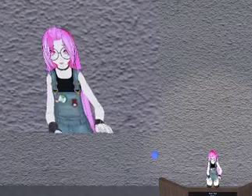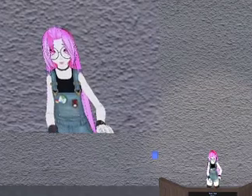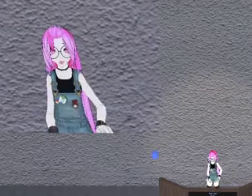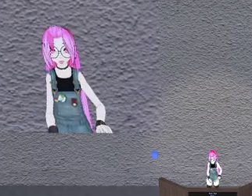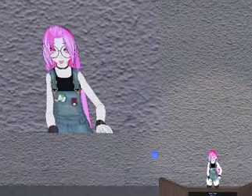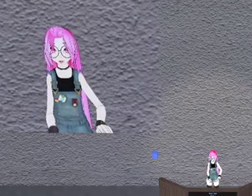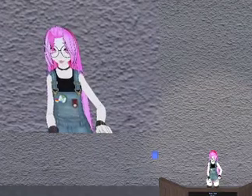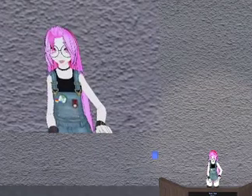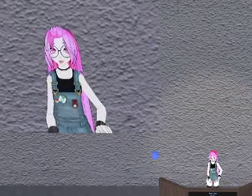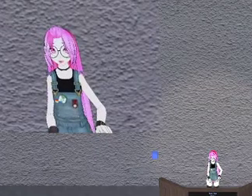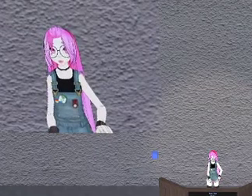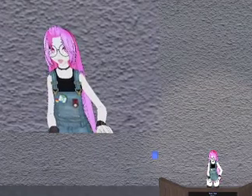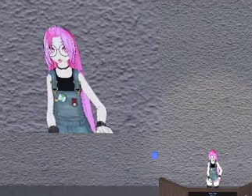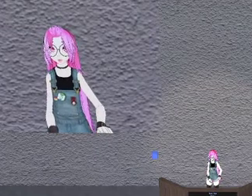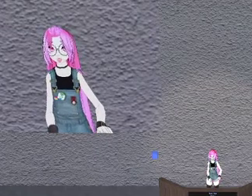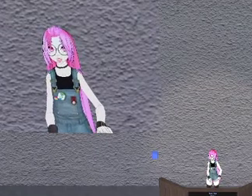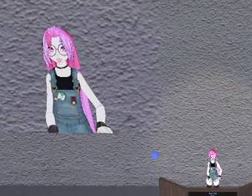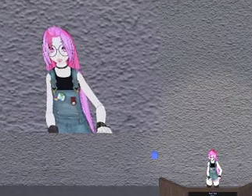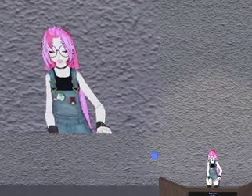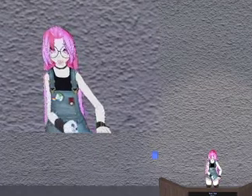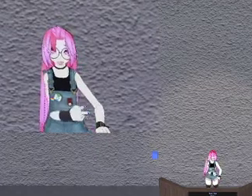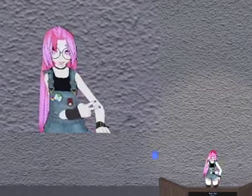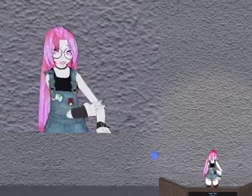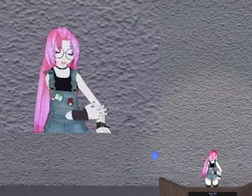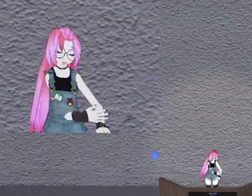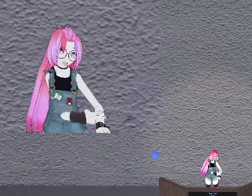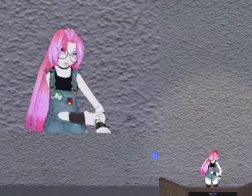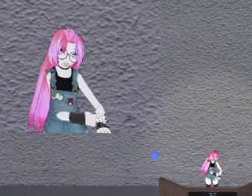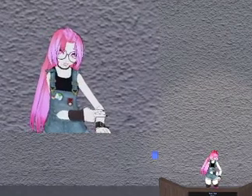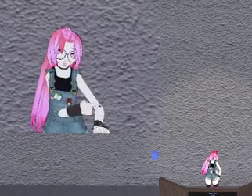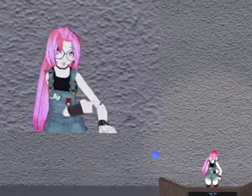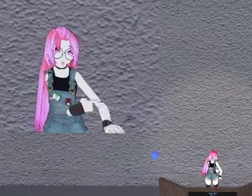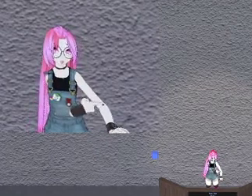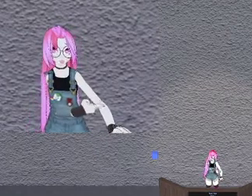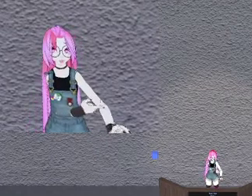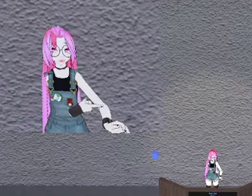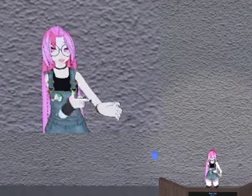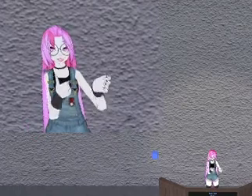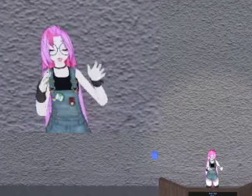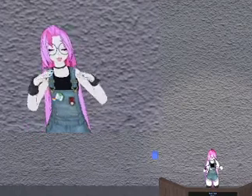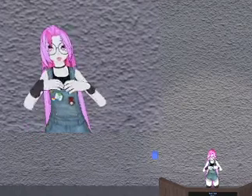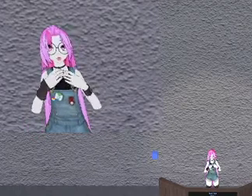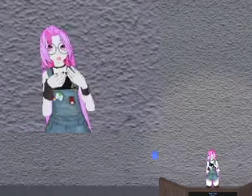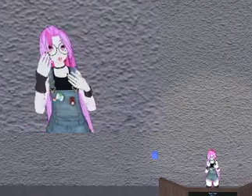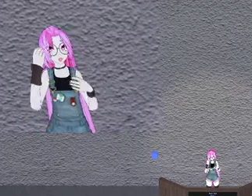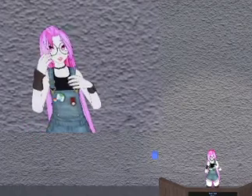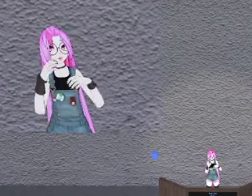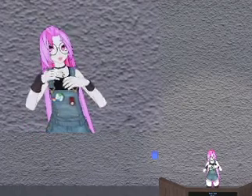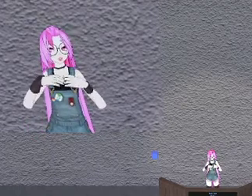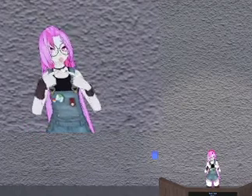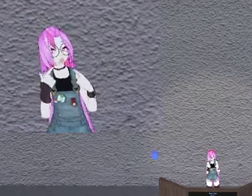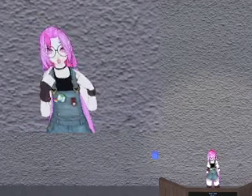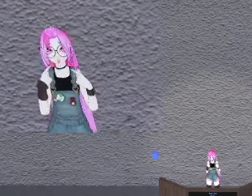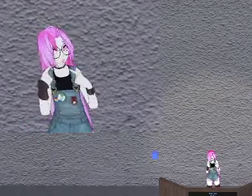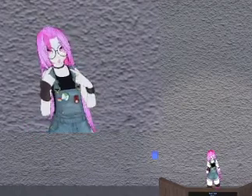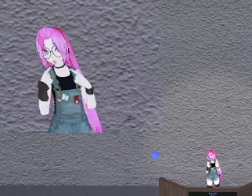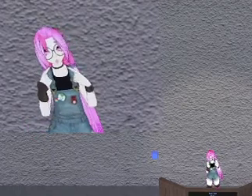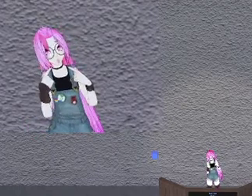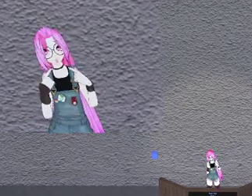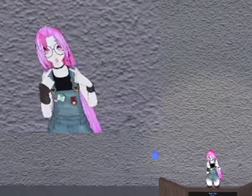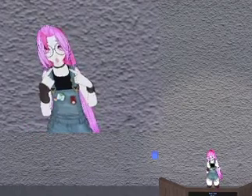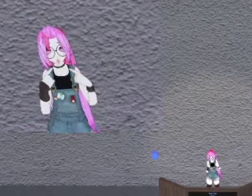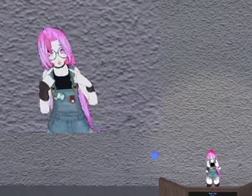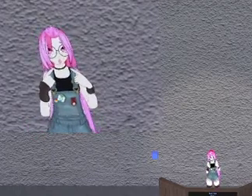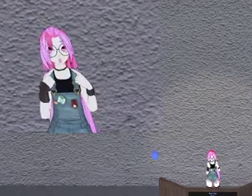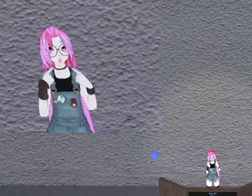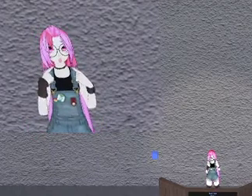Yeah. I asked I forgot who it was. Somebody asked me, how do you know when to nod your head